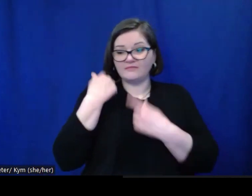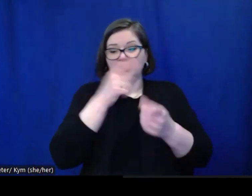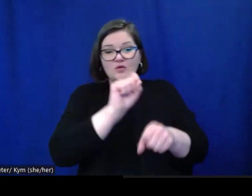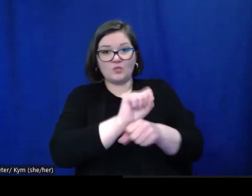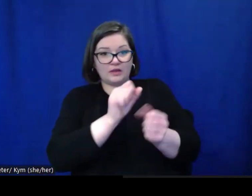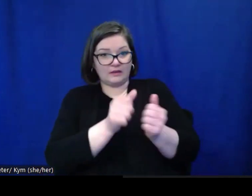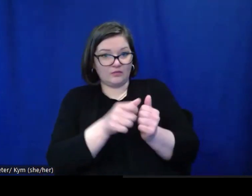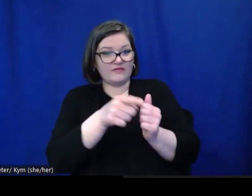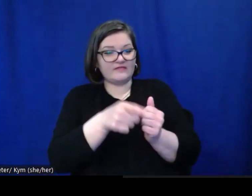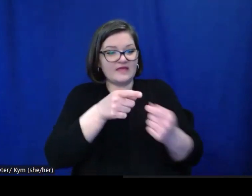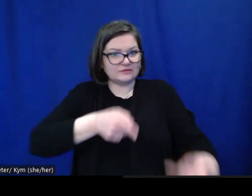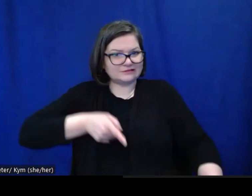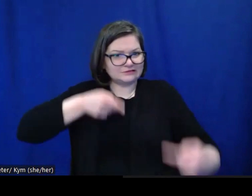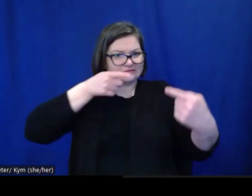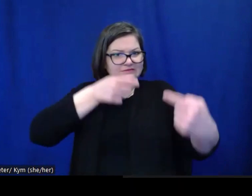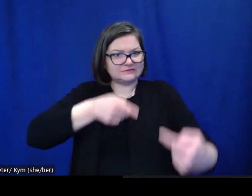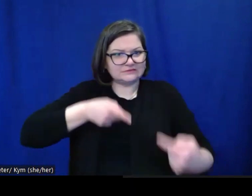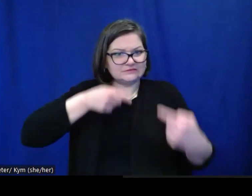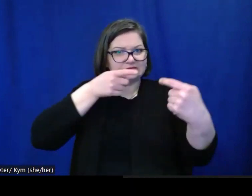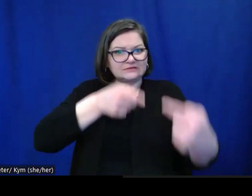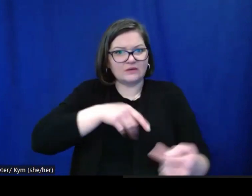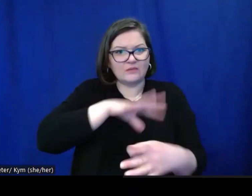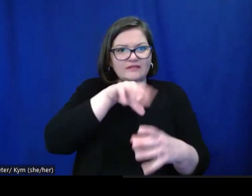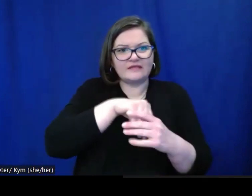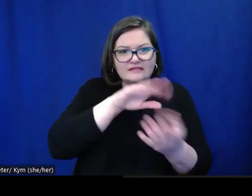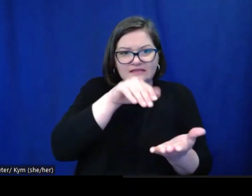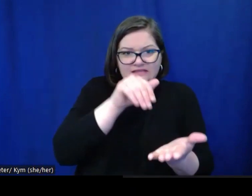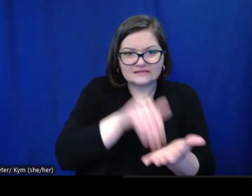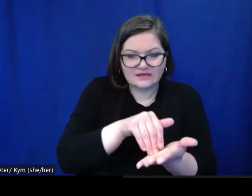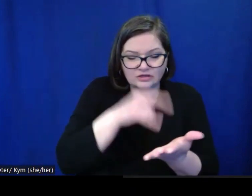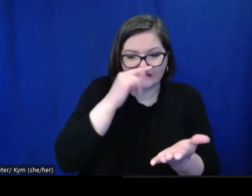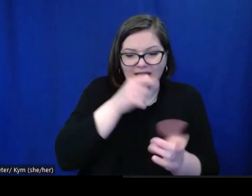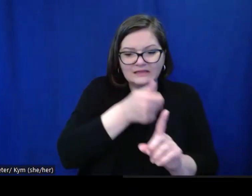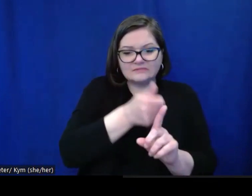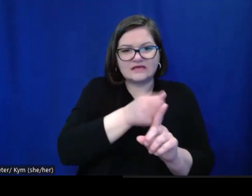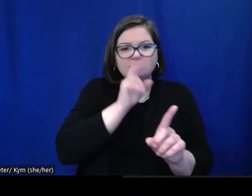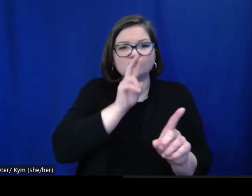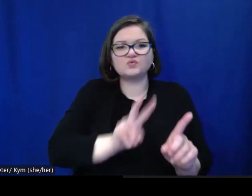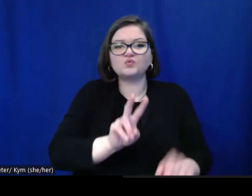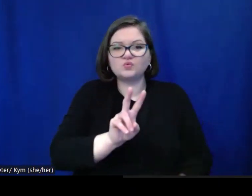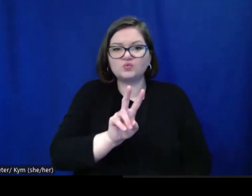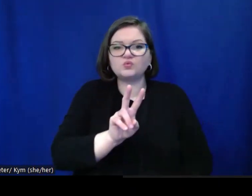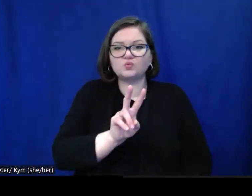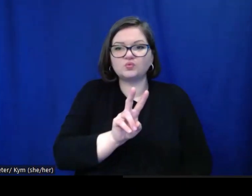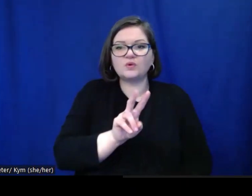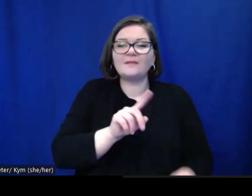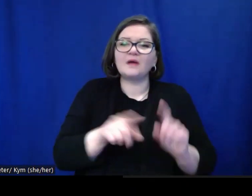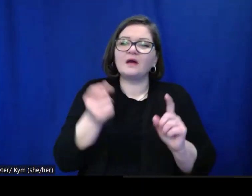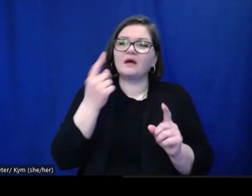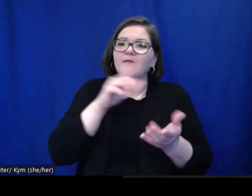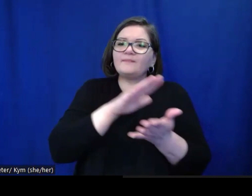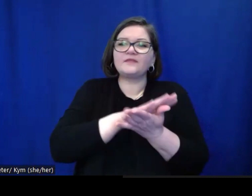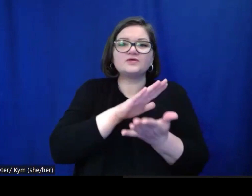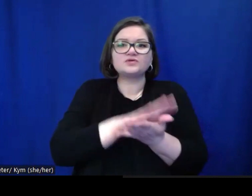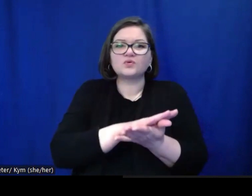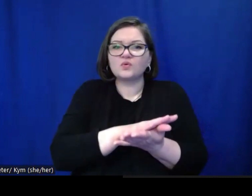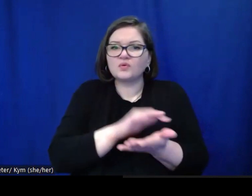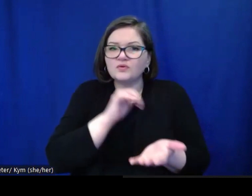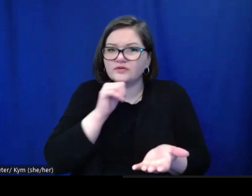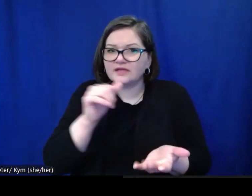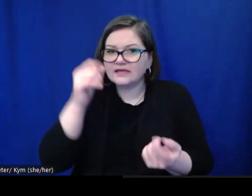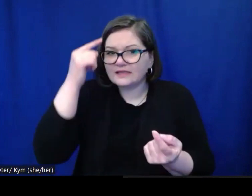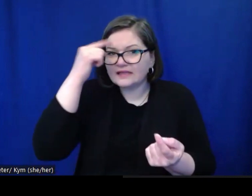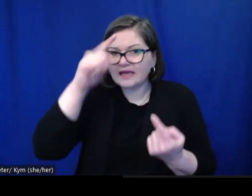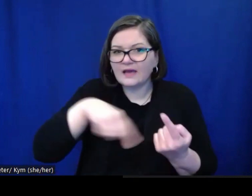lot of struggles in the child care community. The child was 2 years old. What the school did not understand about what's happening with